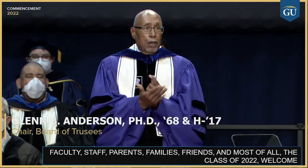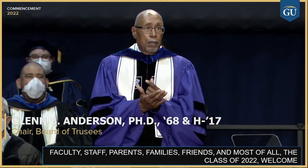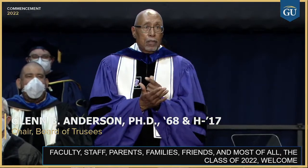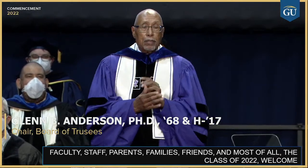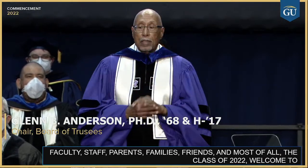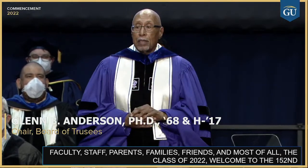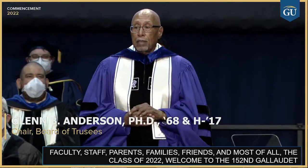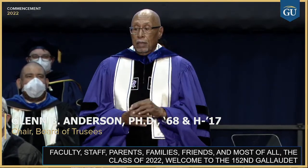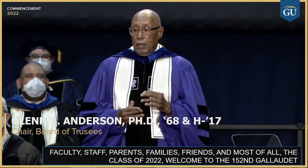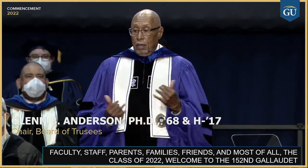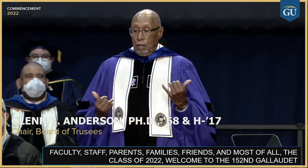University Commencement.